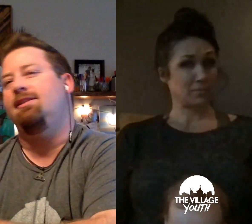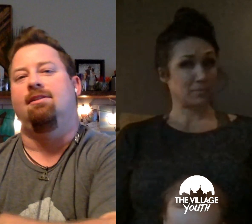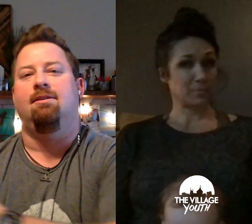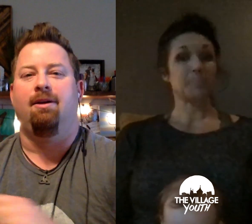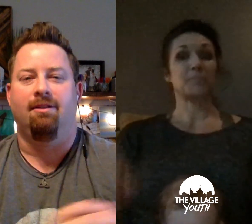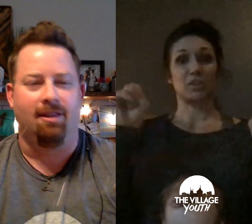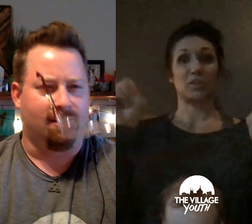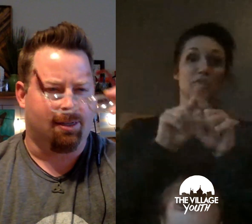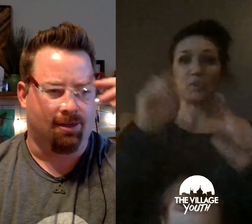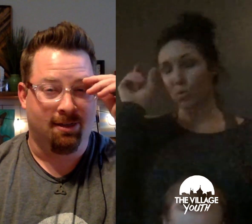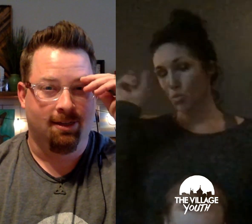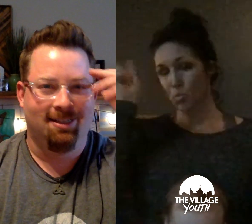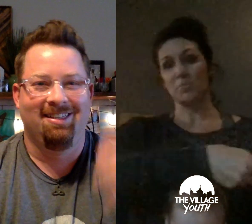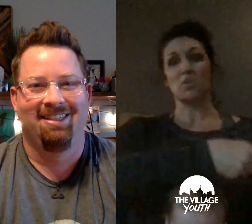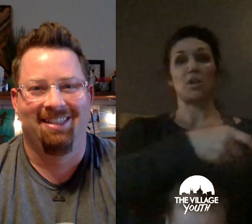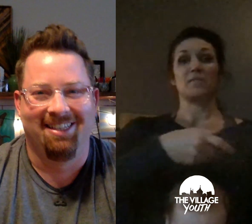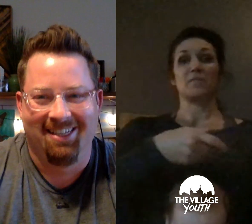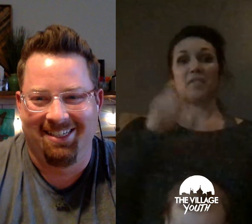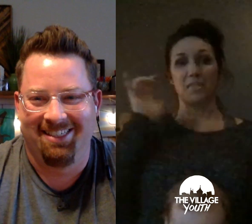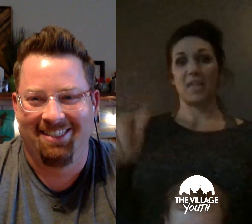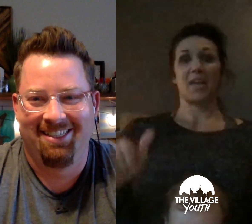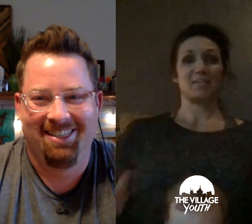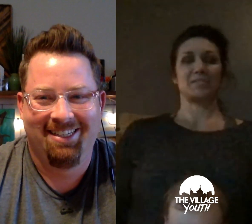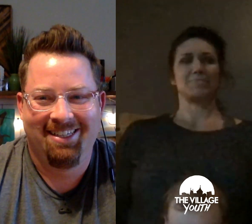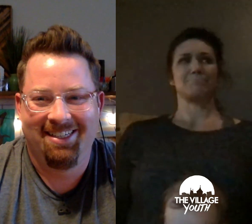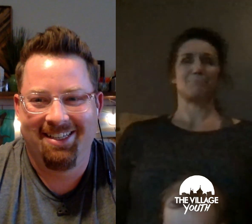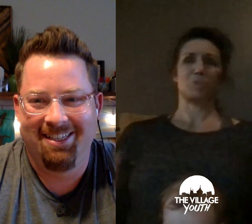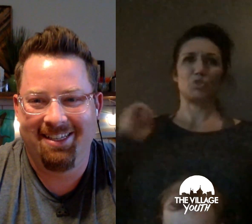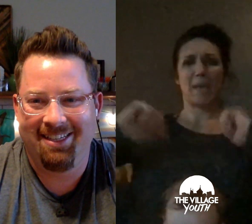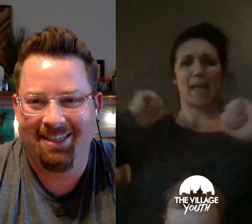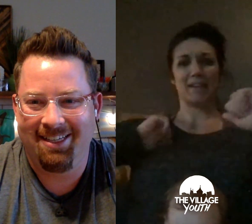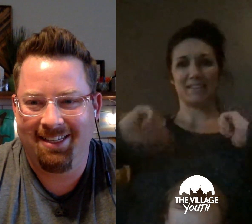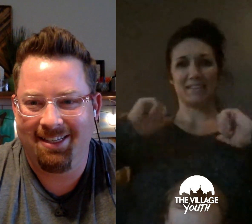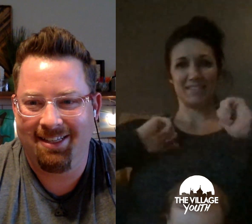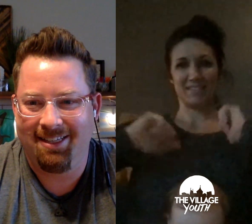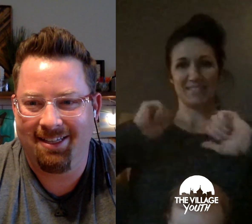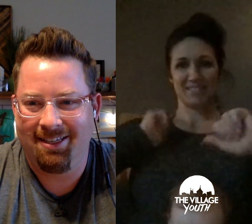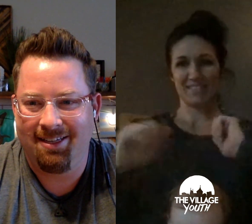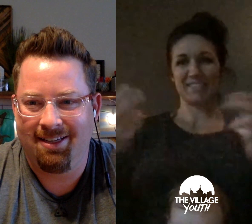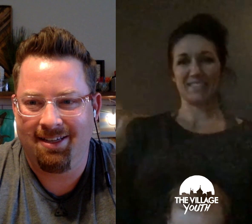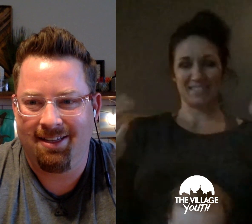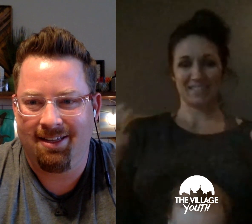your glasses. Apparently that's a. Yeah, throw them on the ground. Yeah.